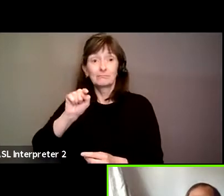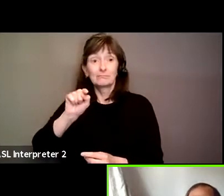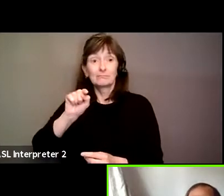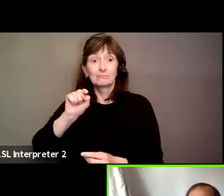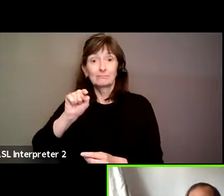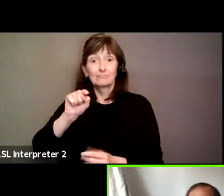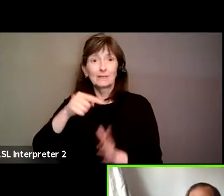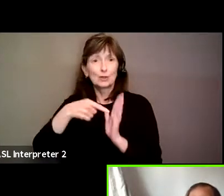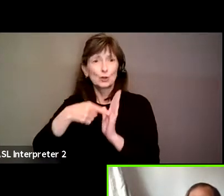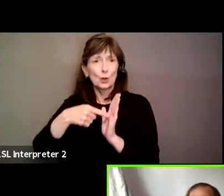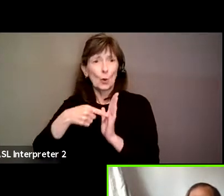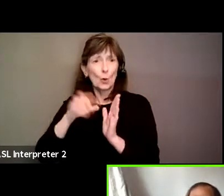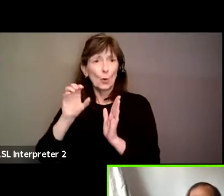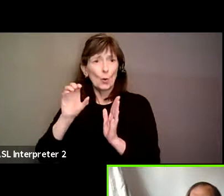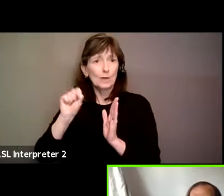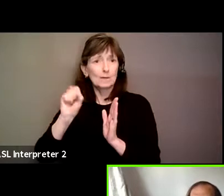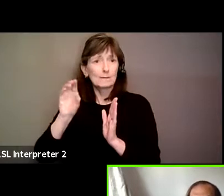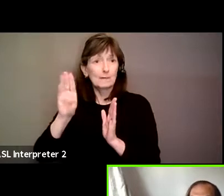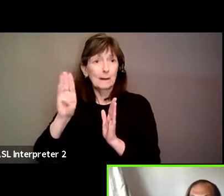show subtitle,